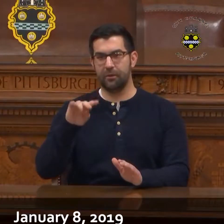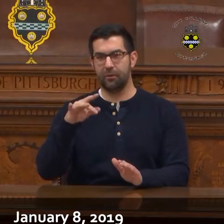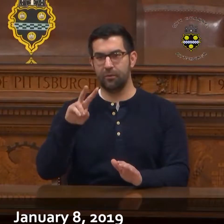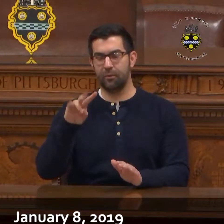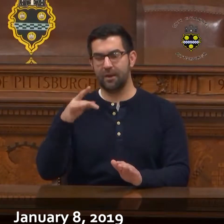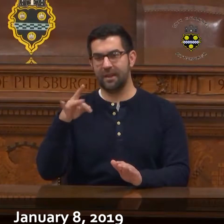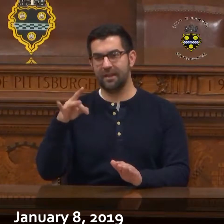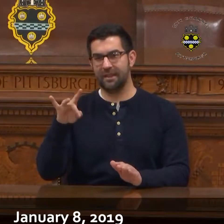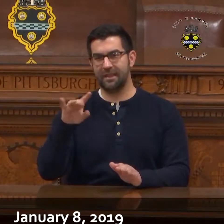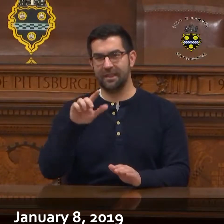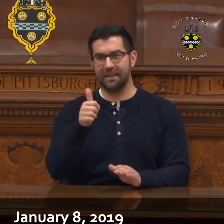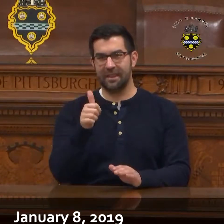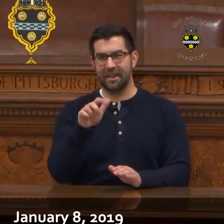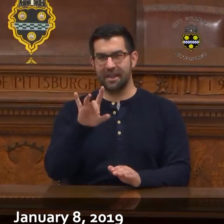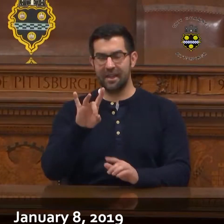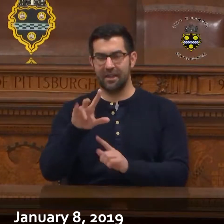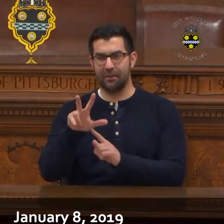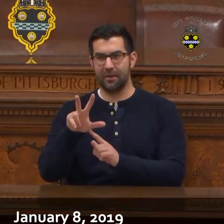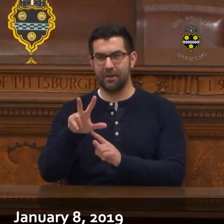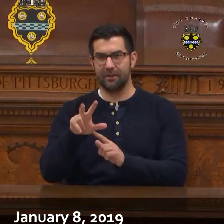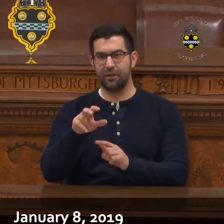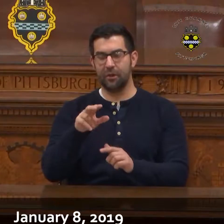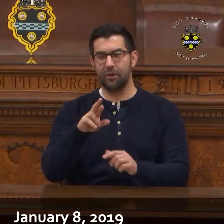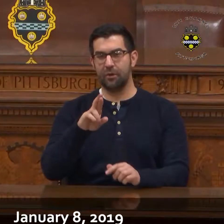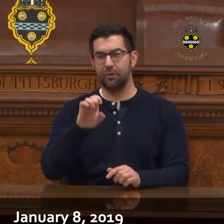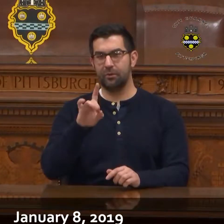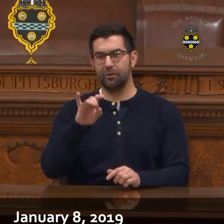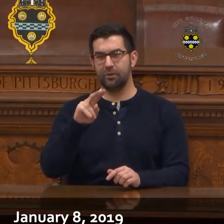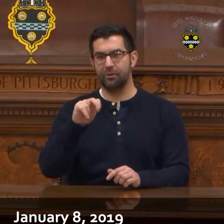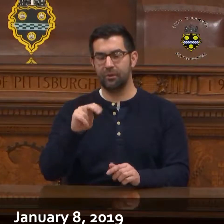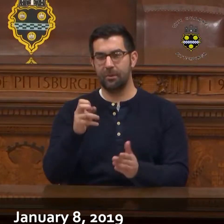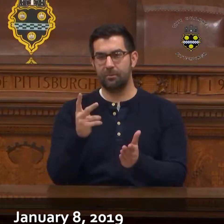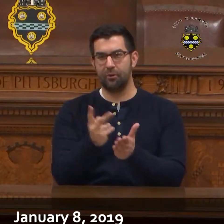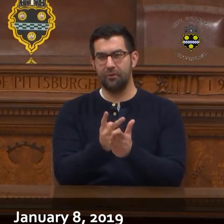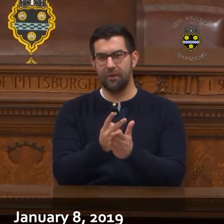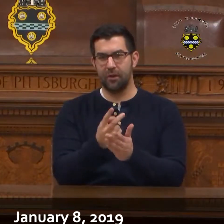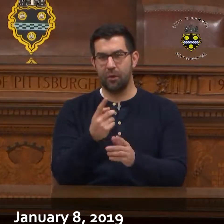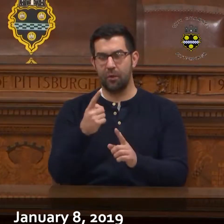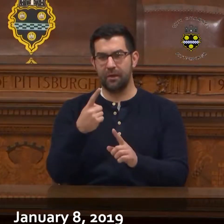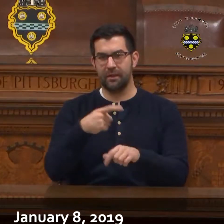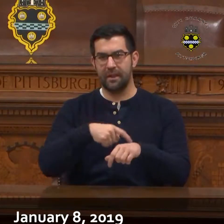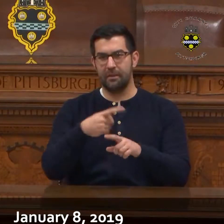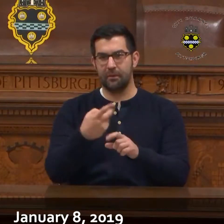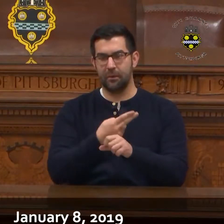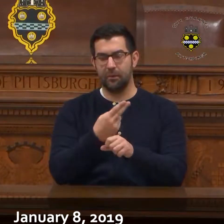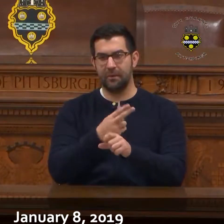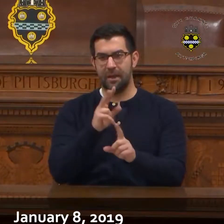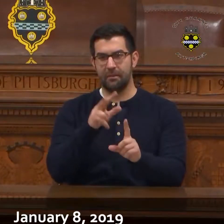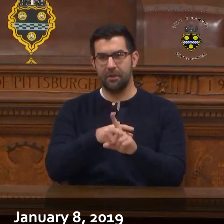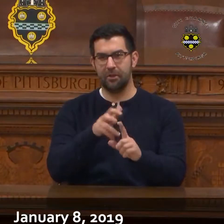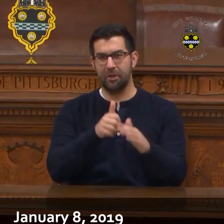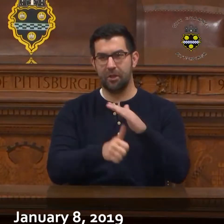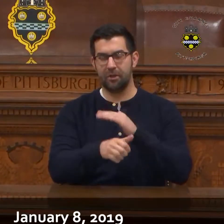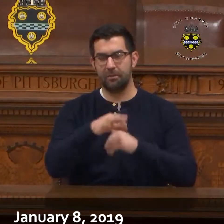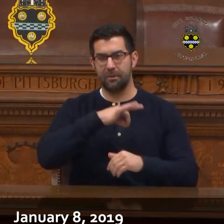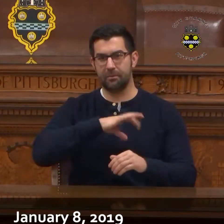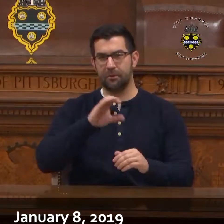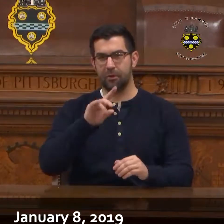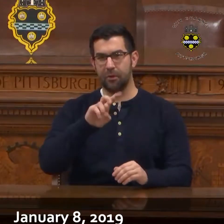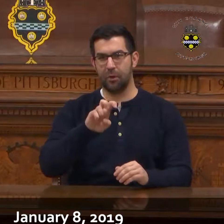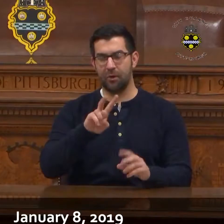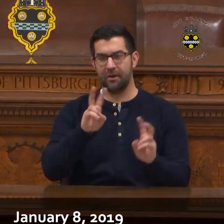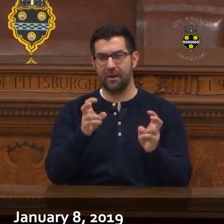2018-1083, resolution approving a conditional use application under the Pittsburgh Code Title IX